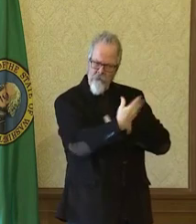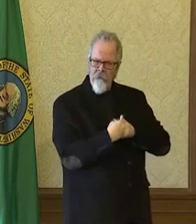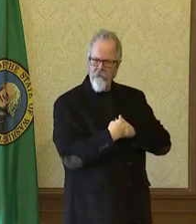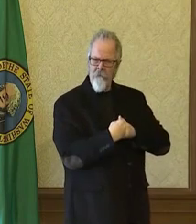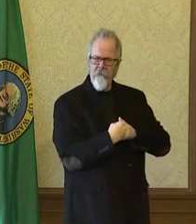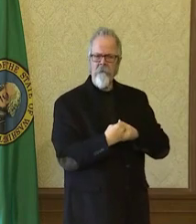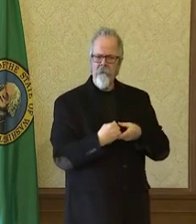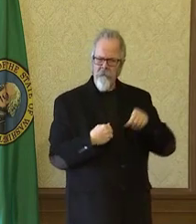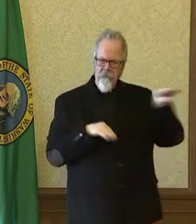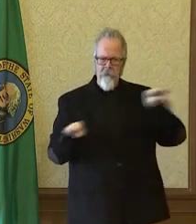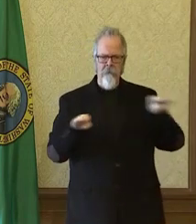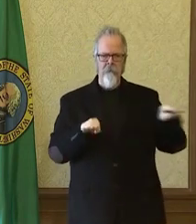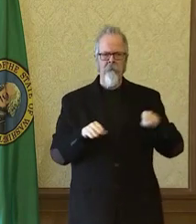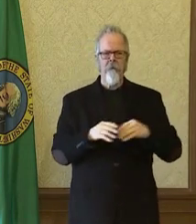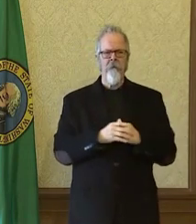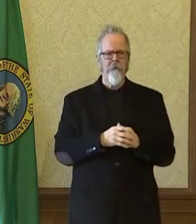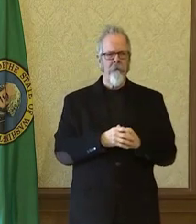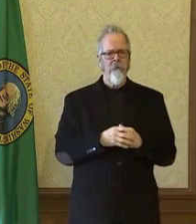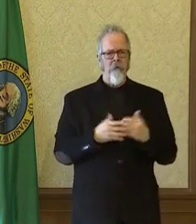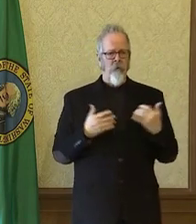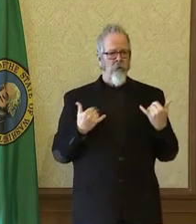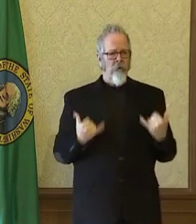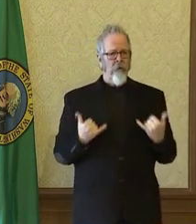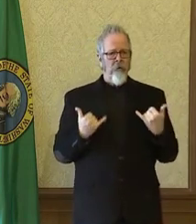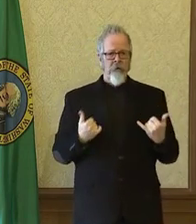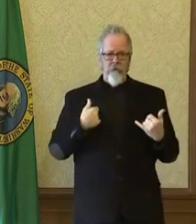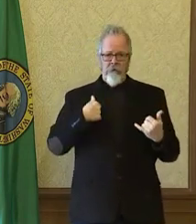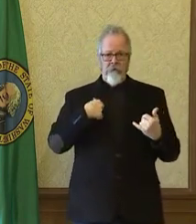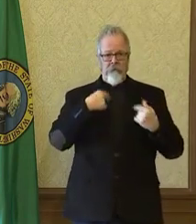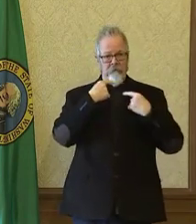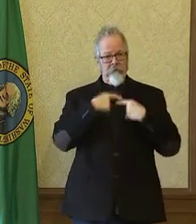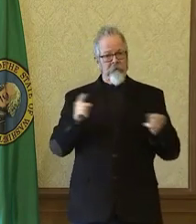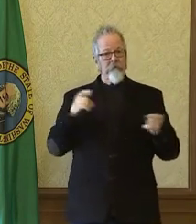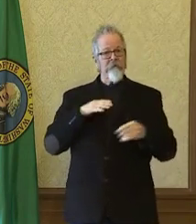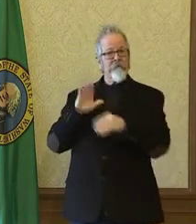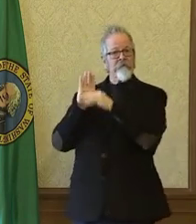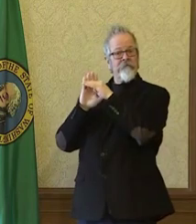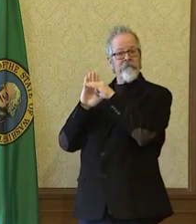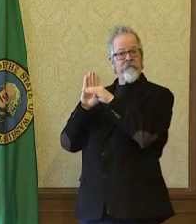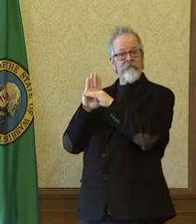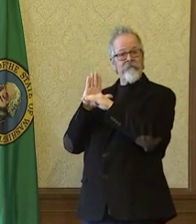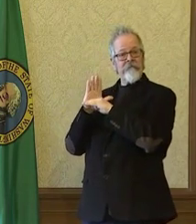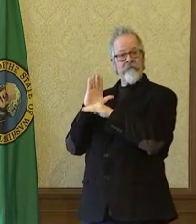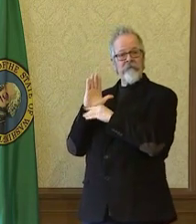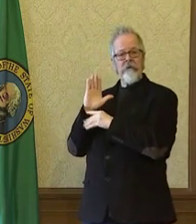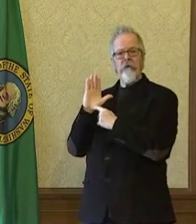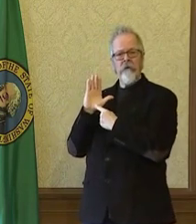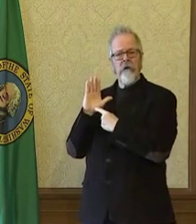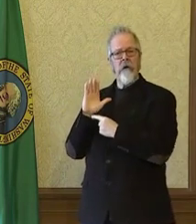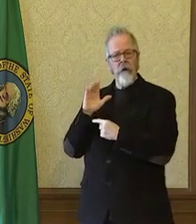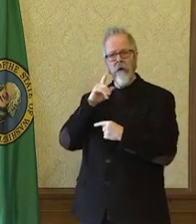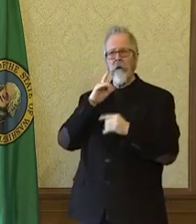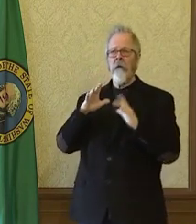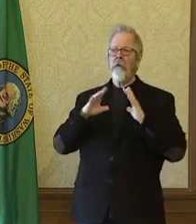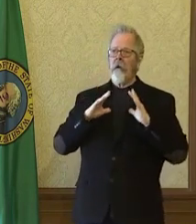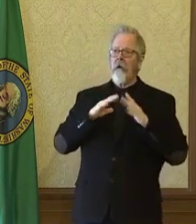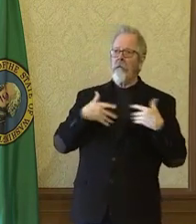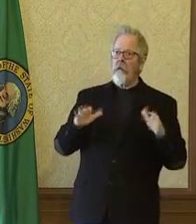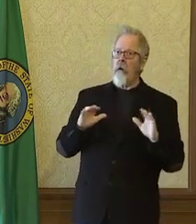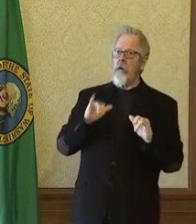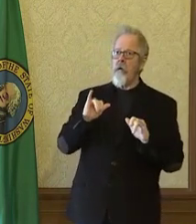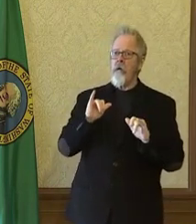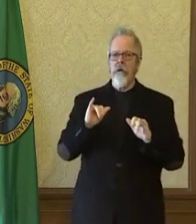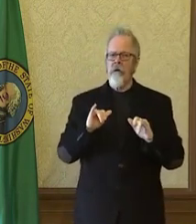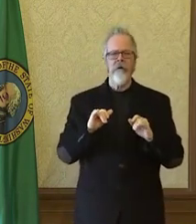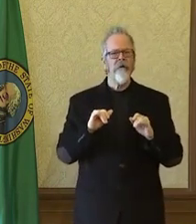larger and more aggressive steps to follow. But we want to do today what we can do to help Washingtonians